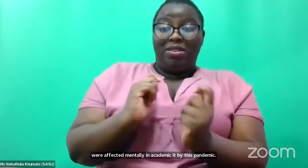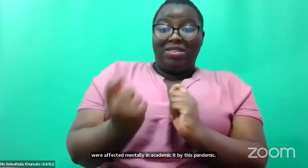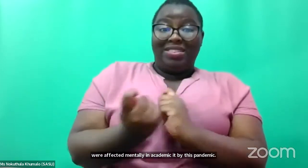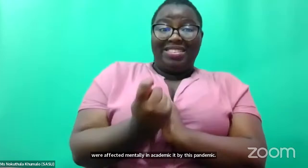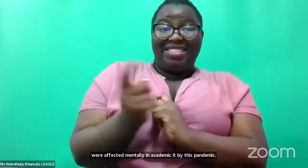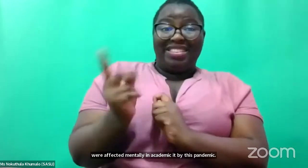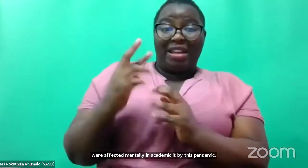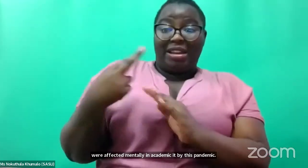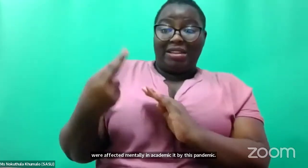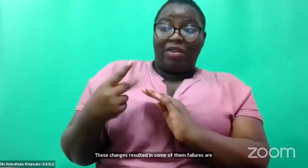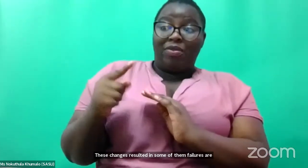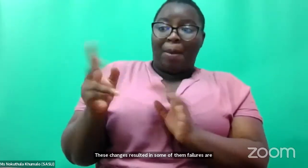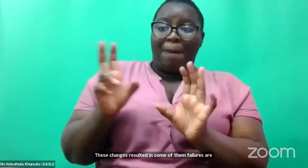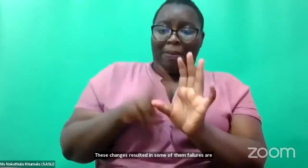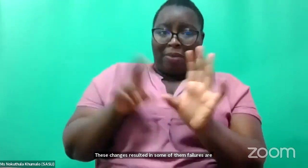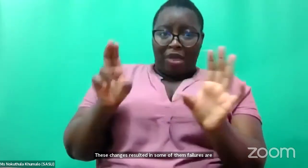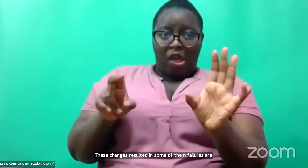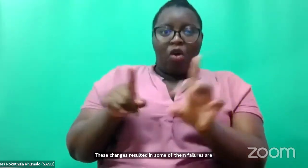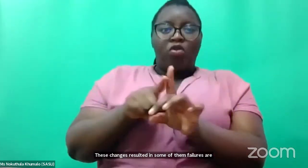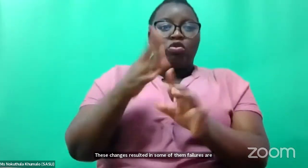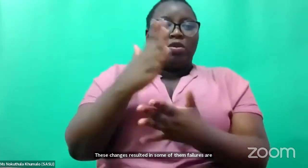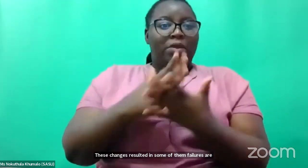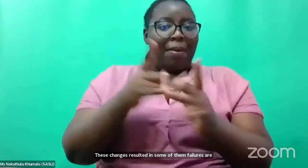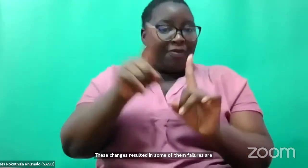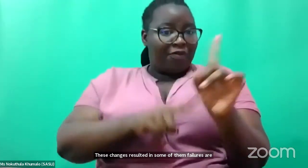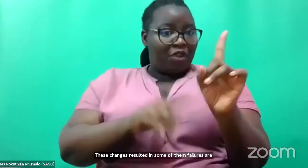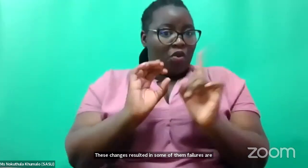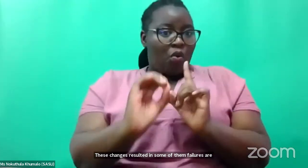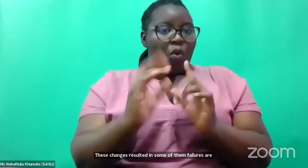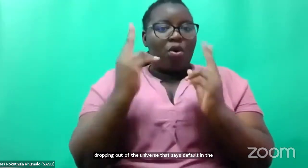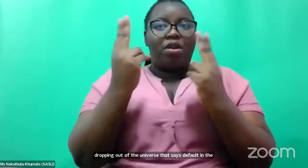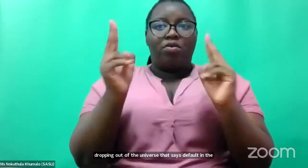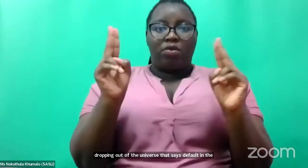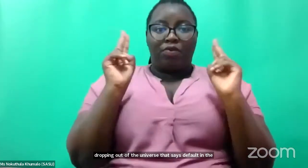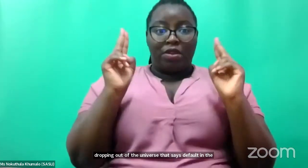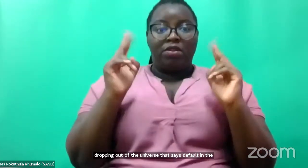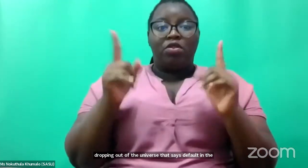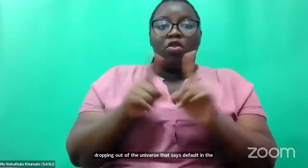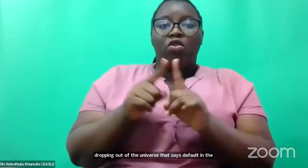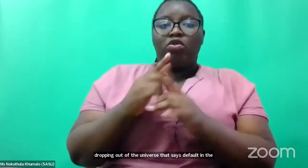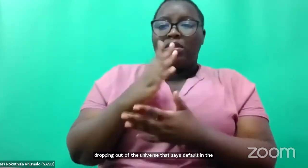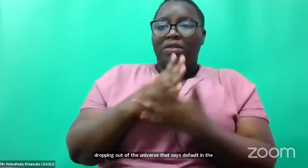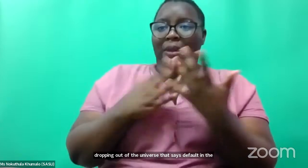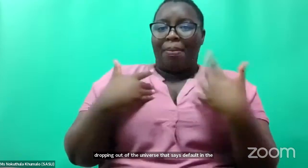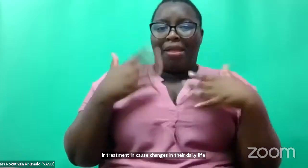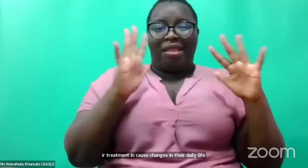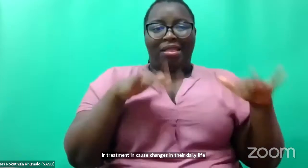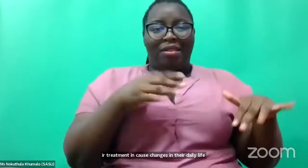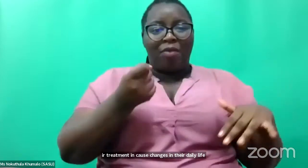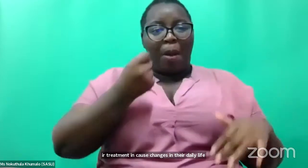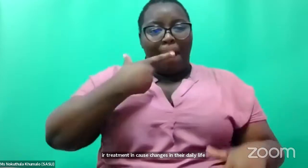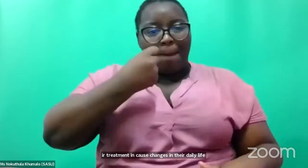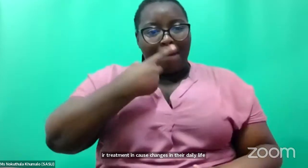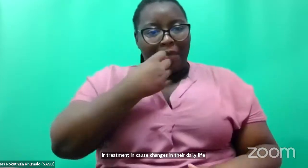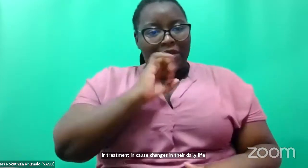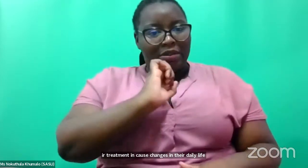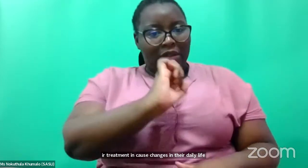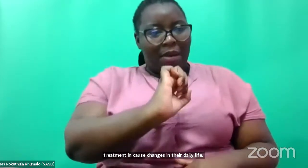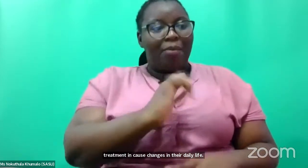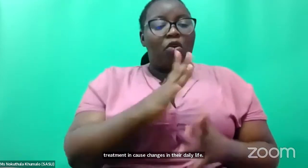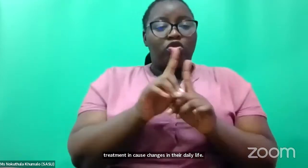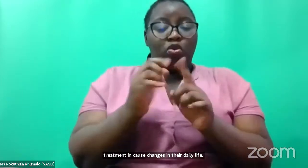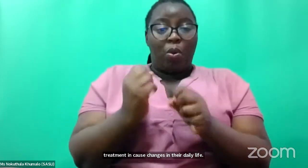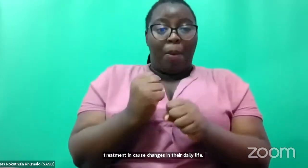failing or dropping out of the universities, defaulting their treatment and caused changes in their daily life. University